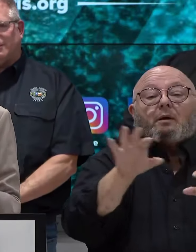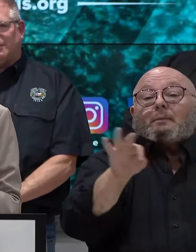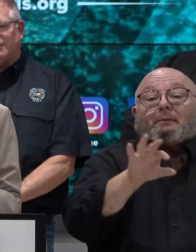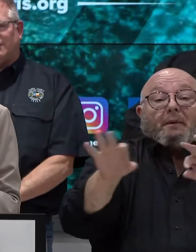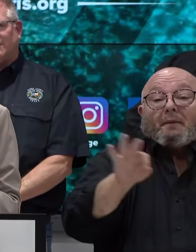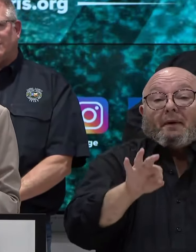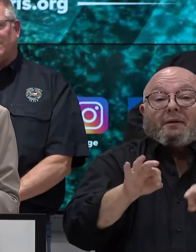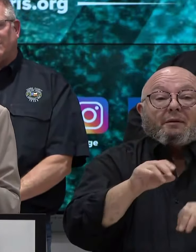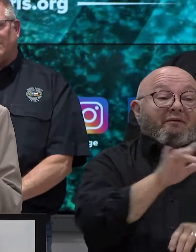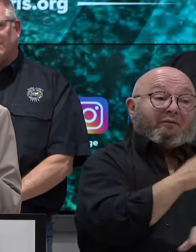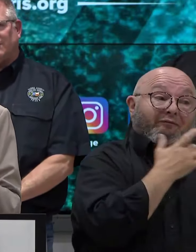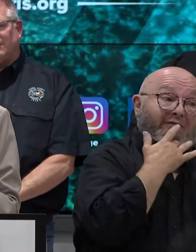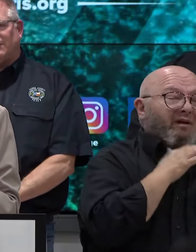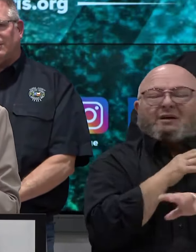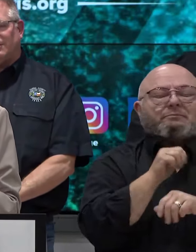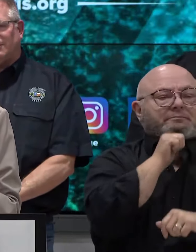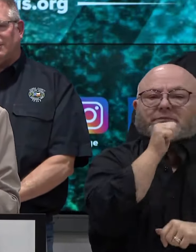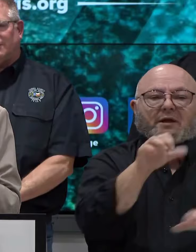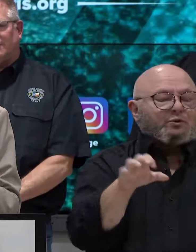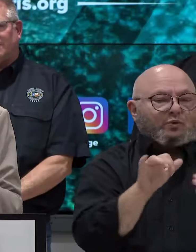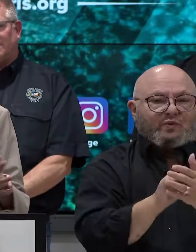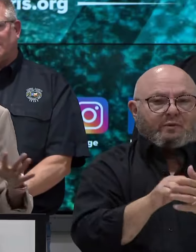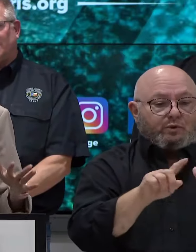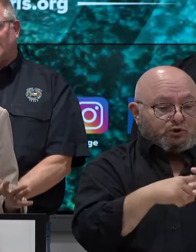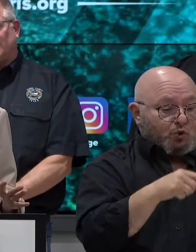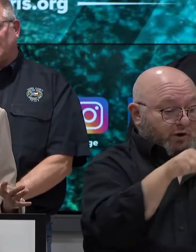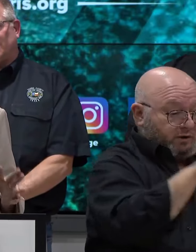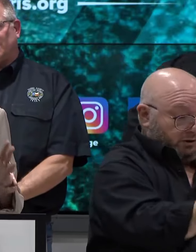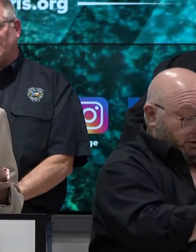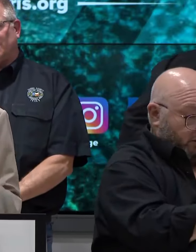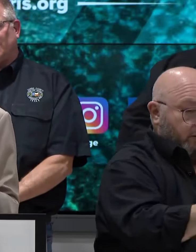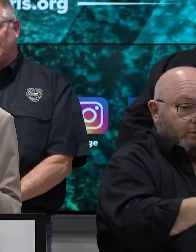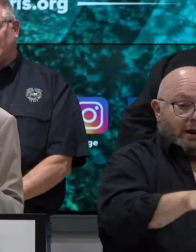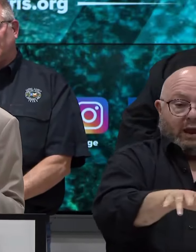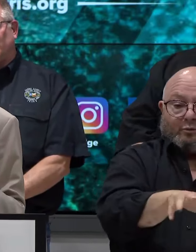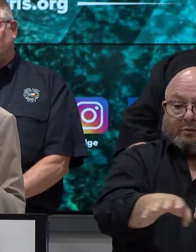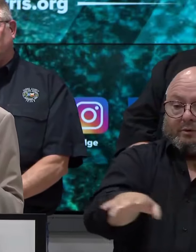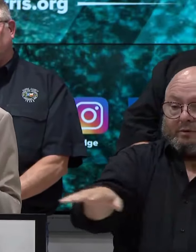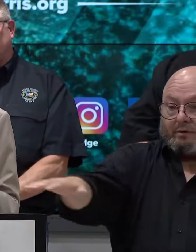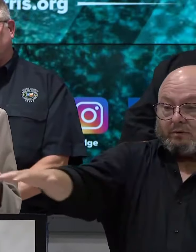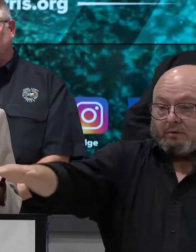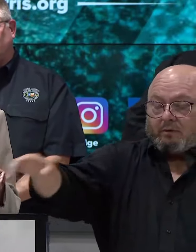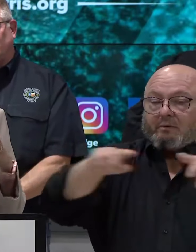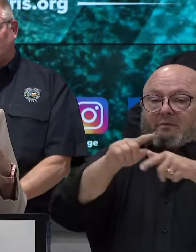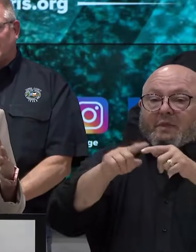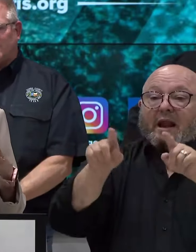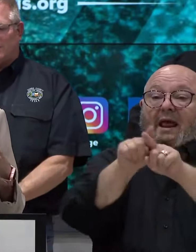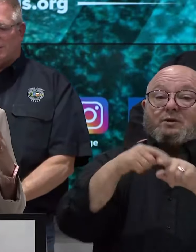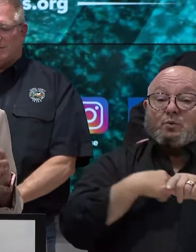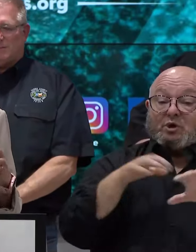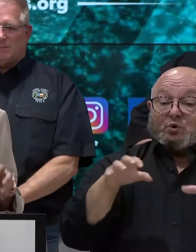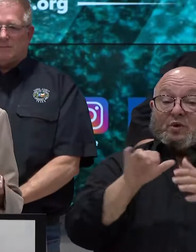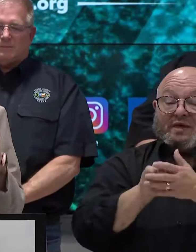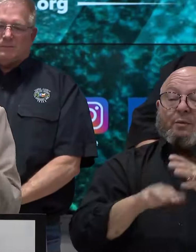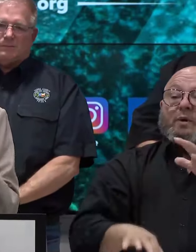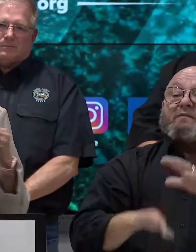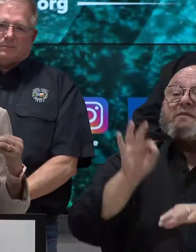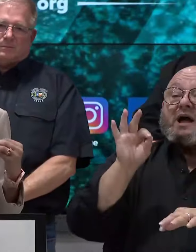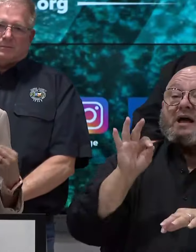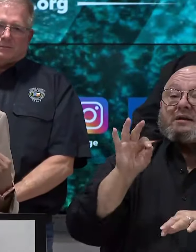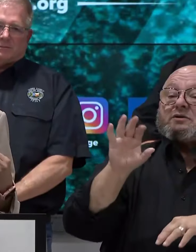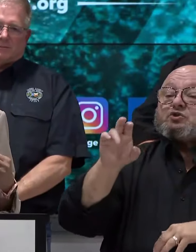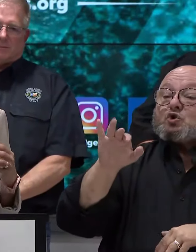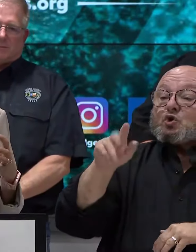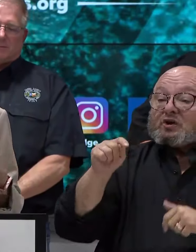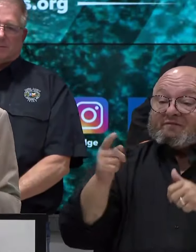do. We start the power source and we work our way out. And then back to what Paul was mentioning, as we're doing that, we go